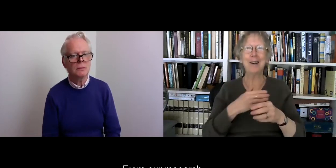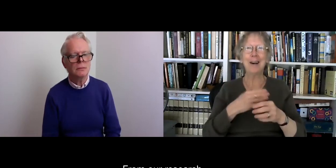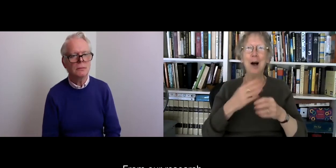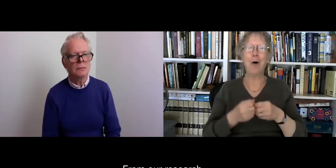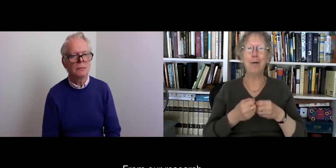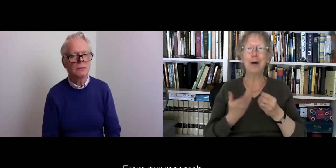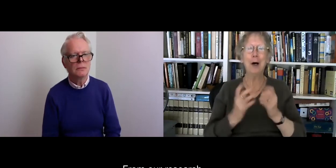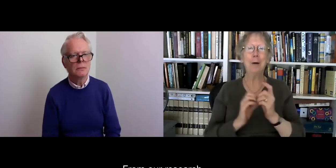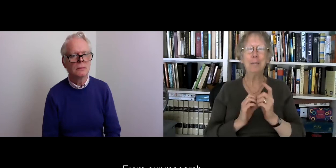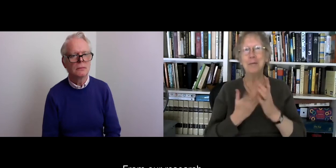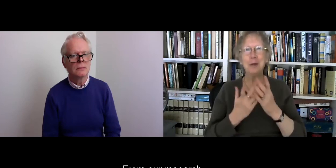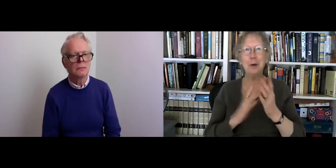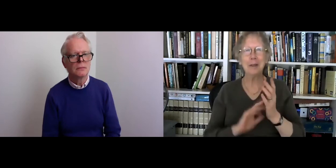So from our research,